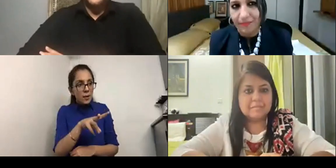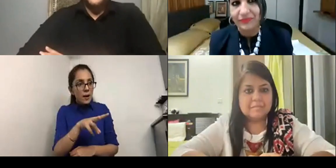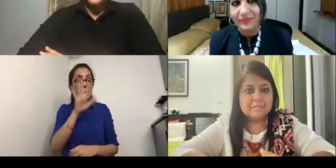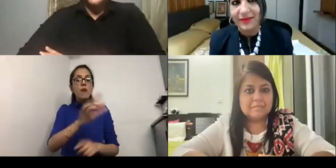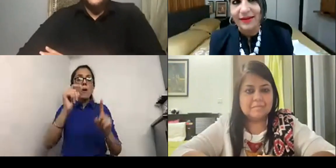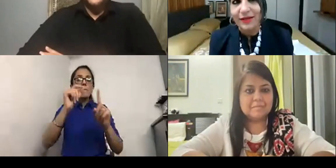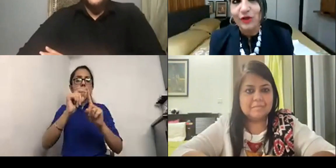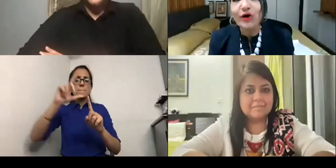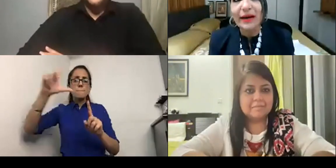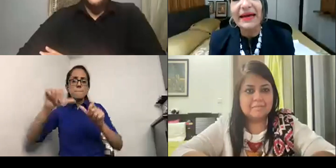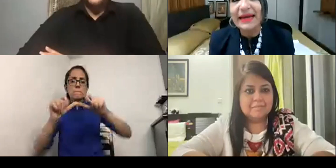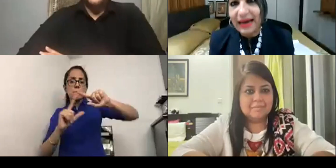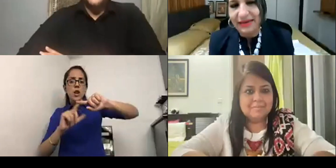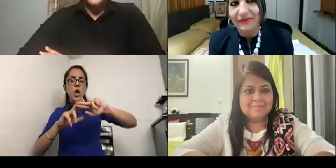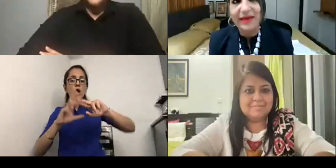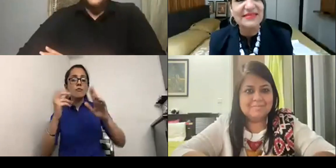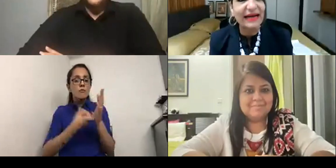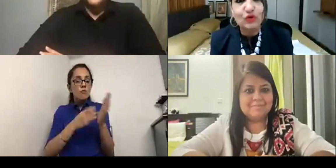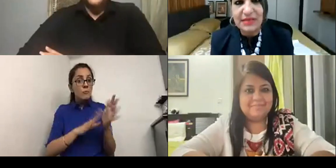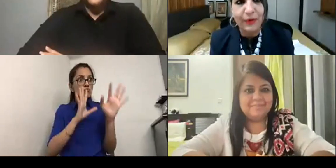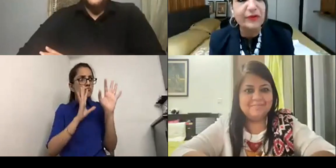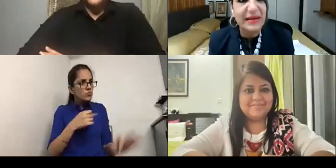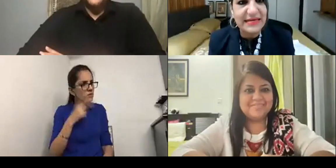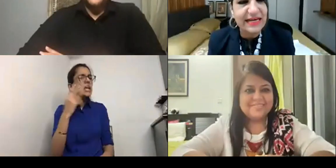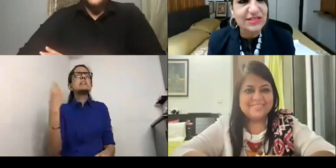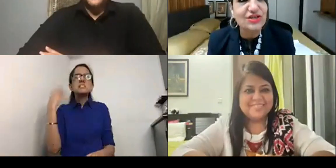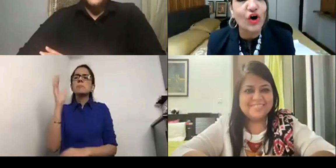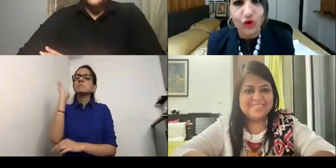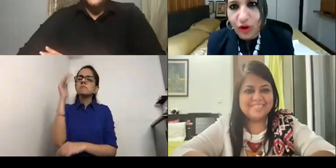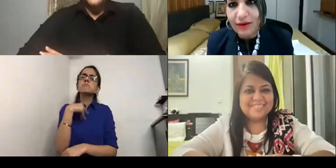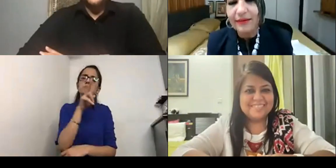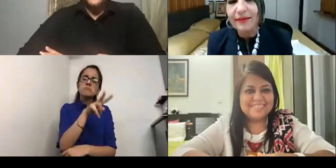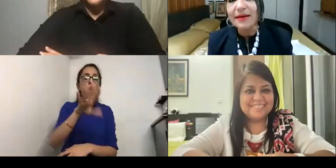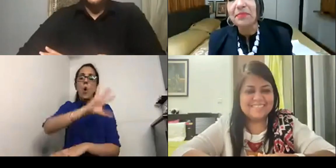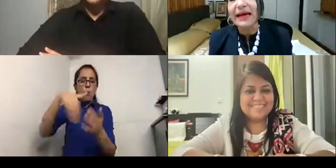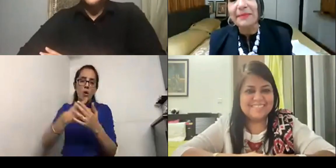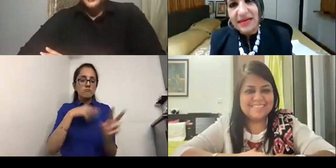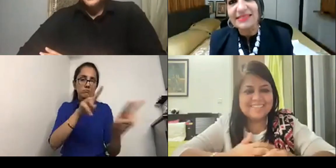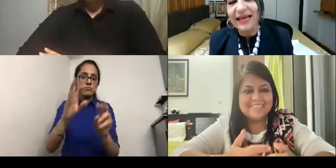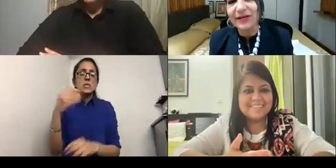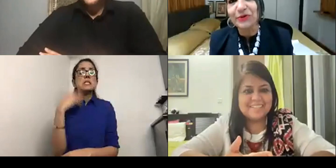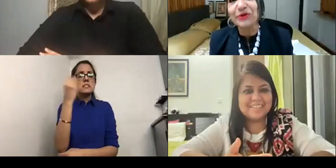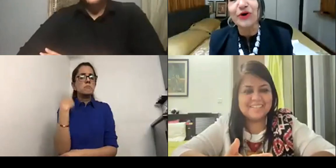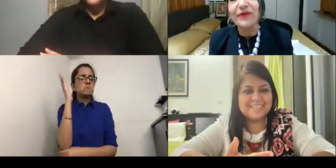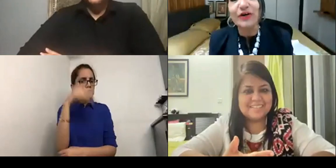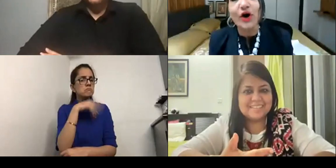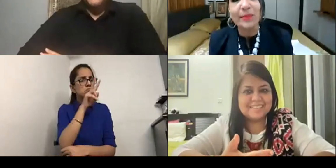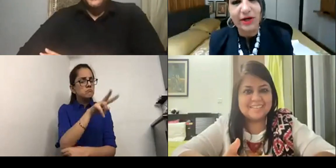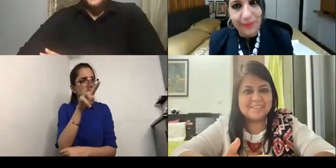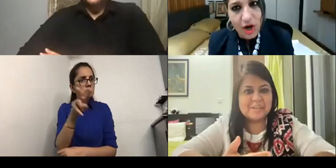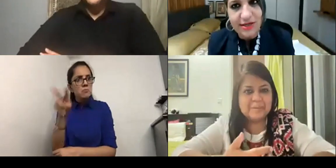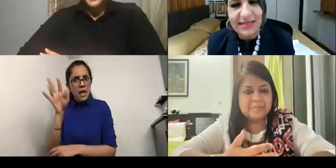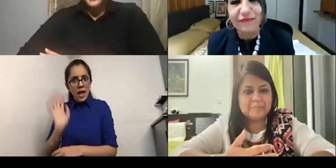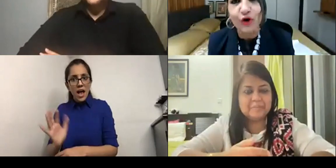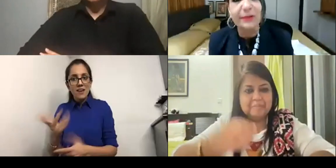platform, coming alive. I've sat through some of the presentations, not all, but I must tell you, we talk